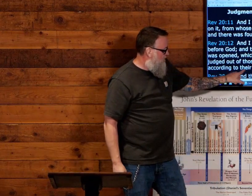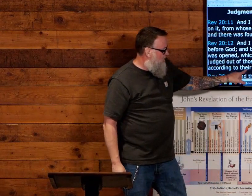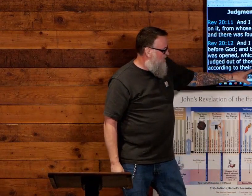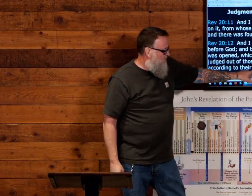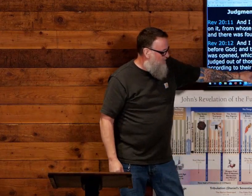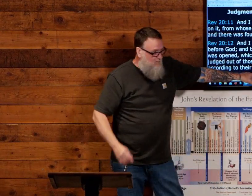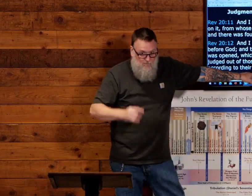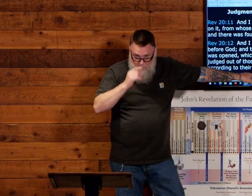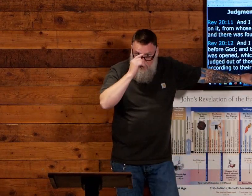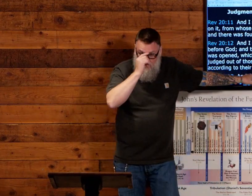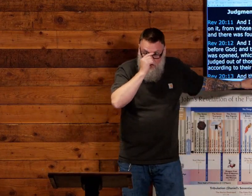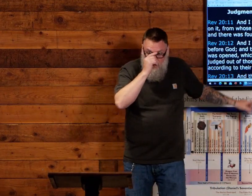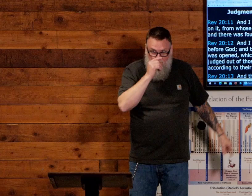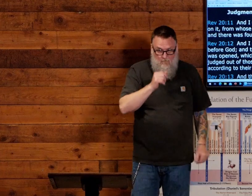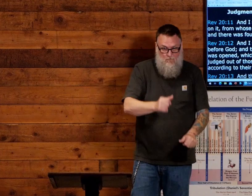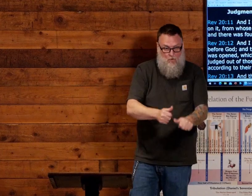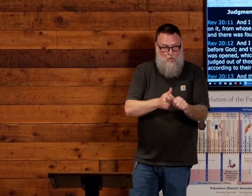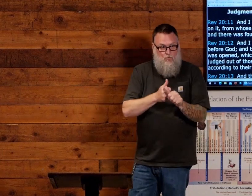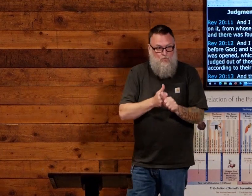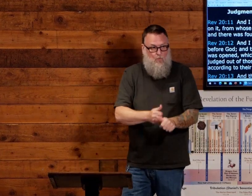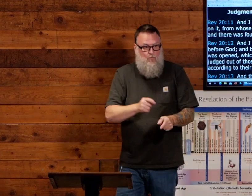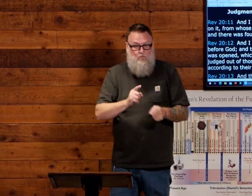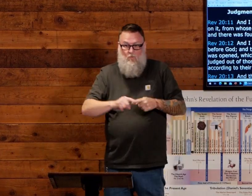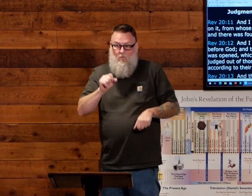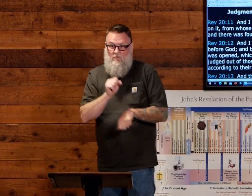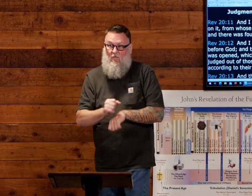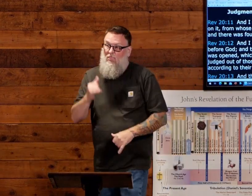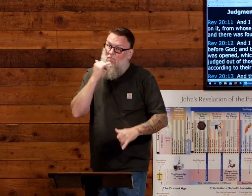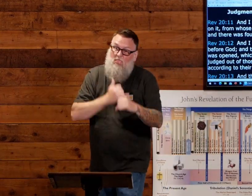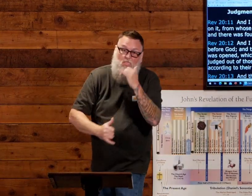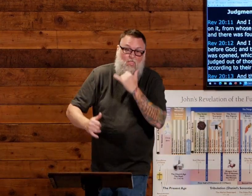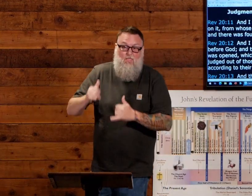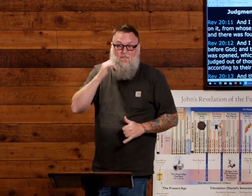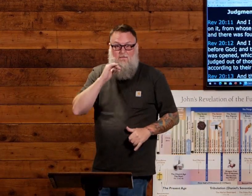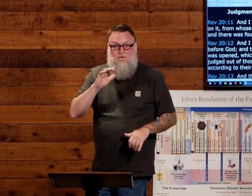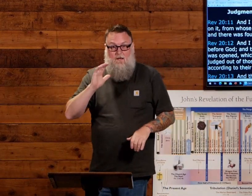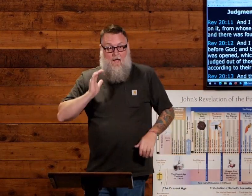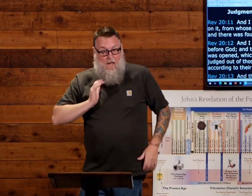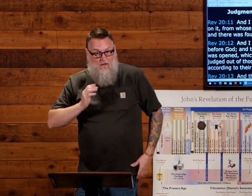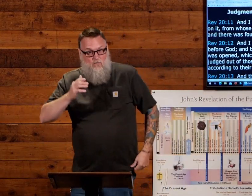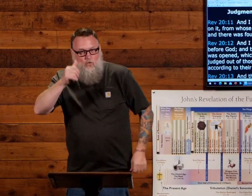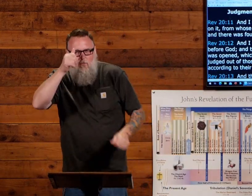And the dead were judged out of the things which were written in the books according to their works.